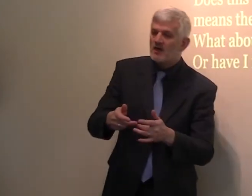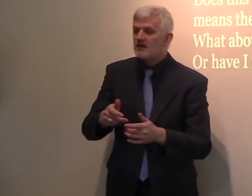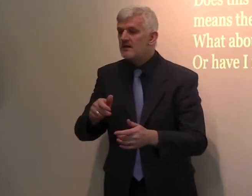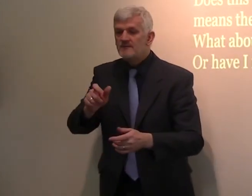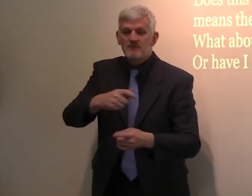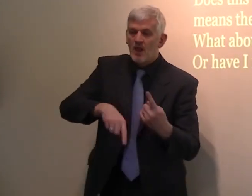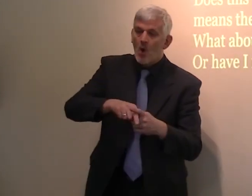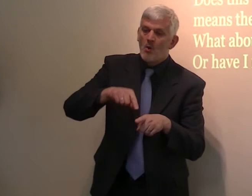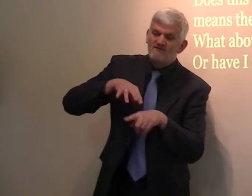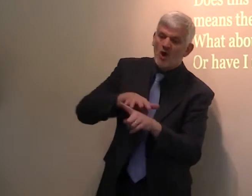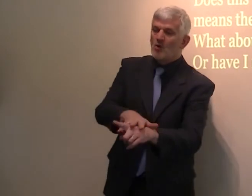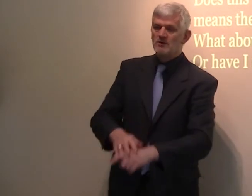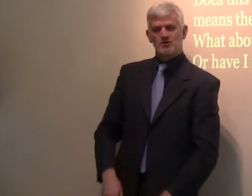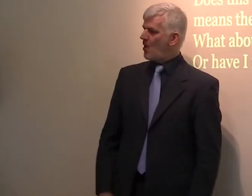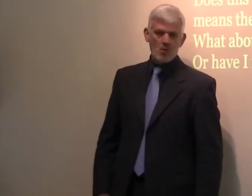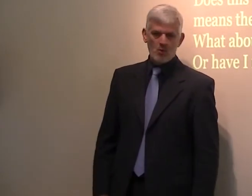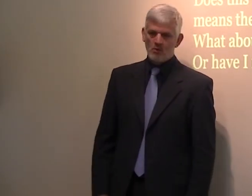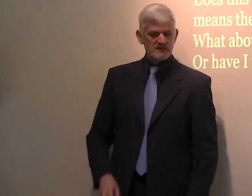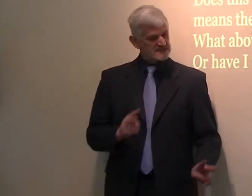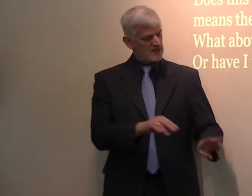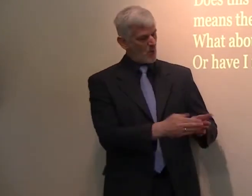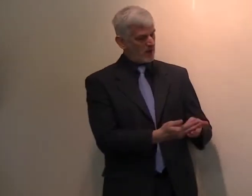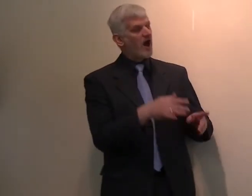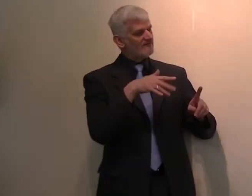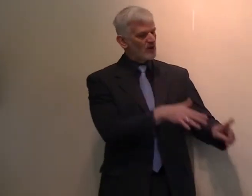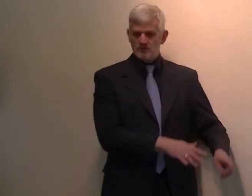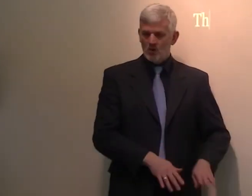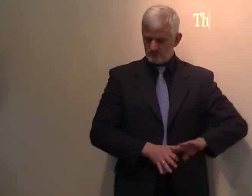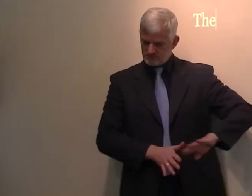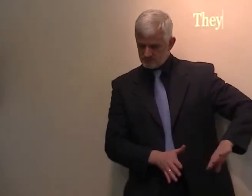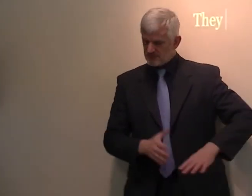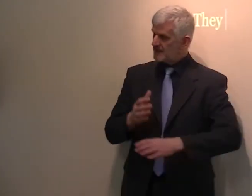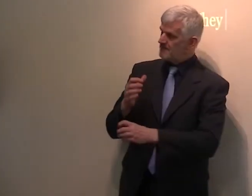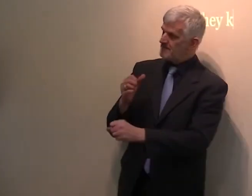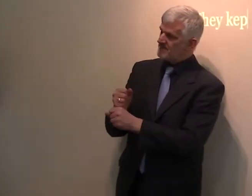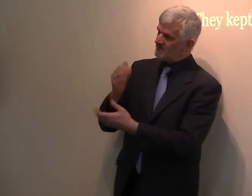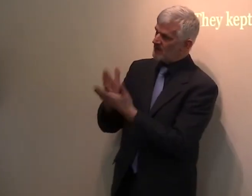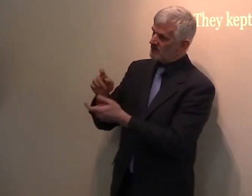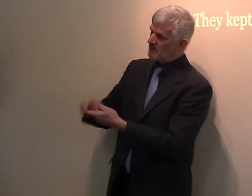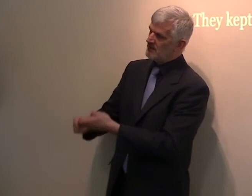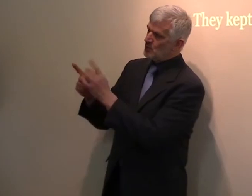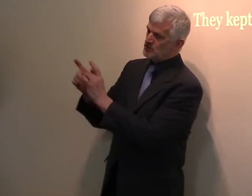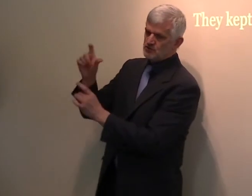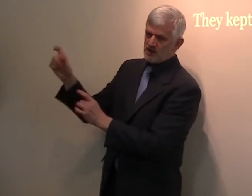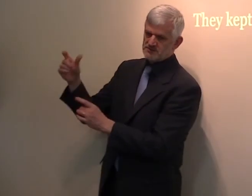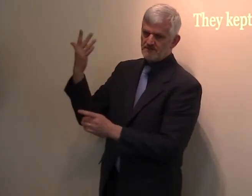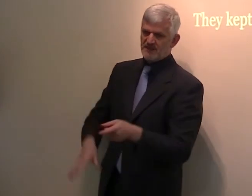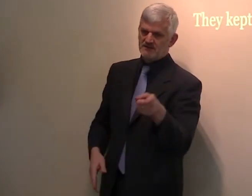methods of the world, but they kept the faith in the Lord Jesus Christ. And this is why we are told, put off